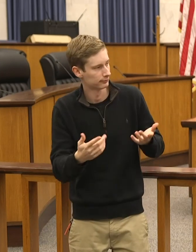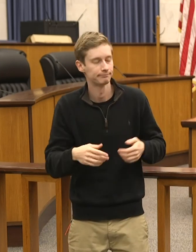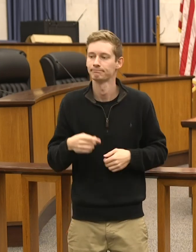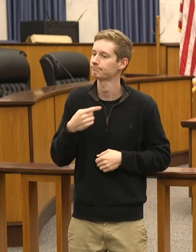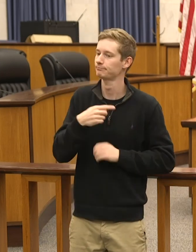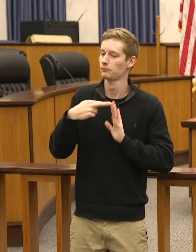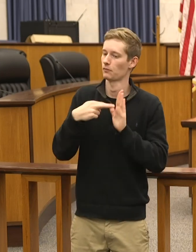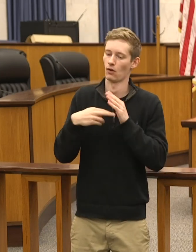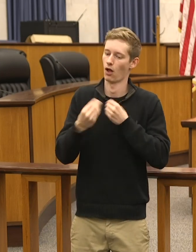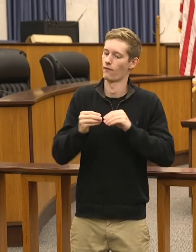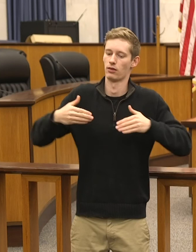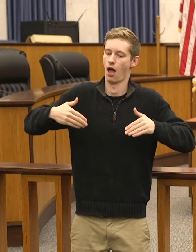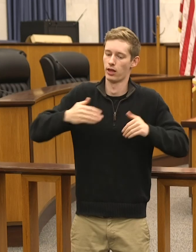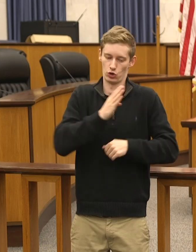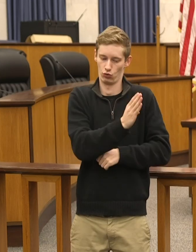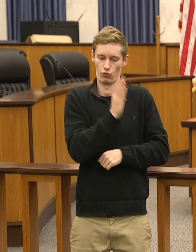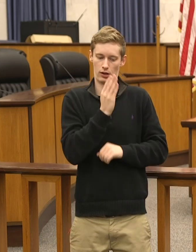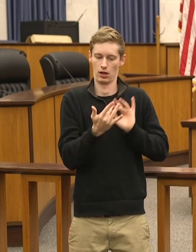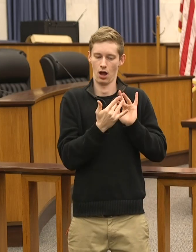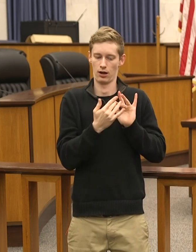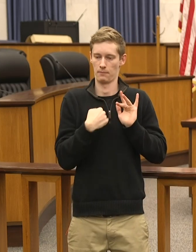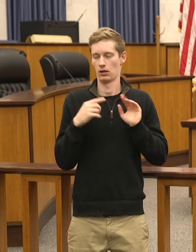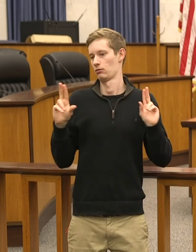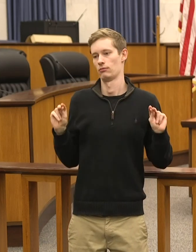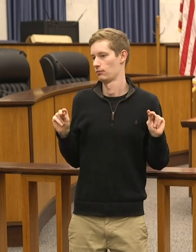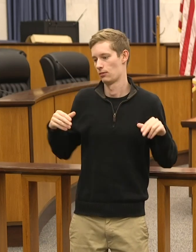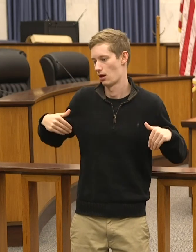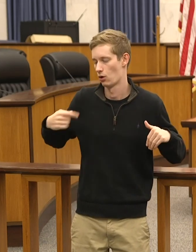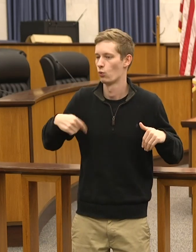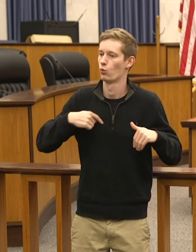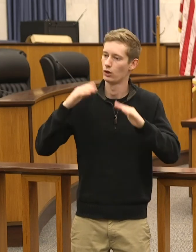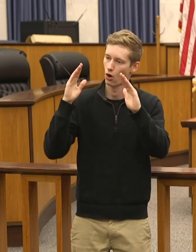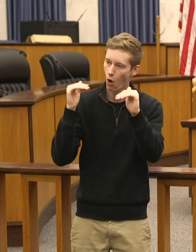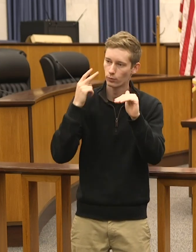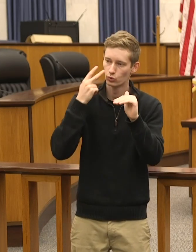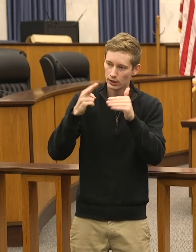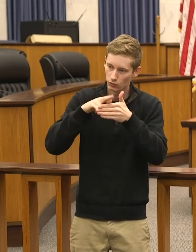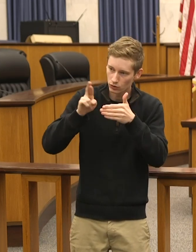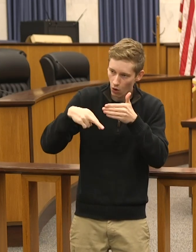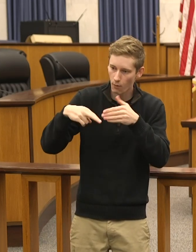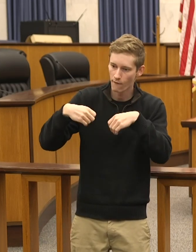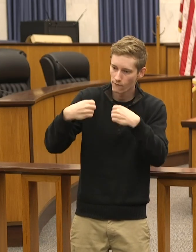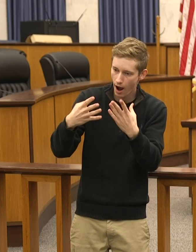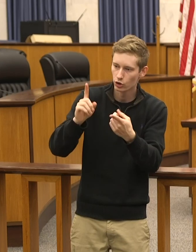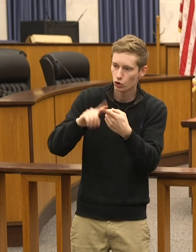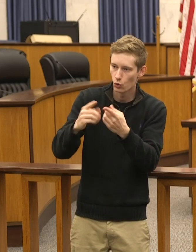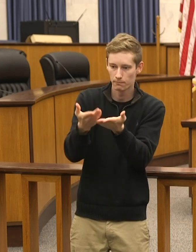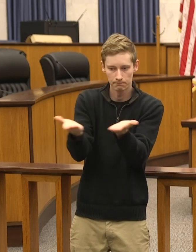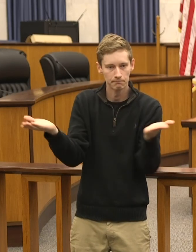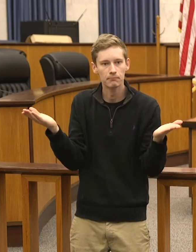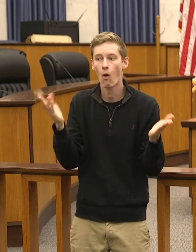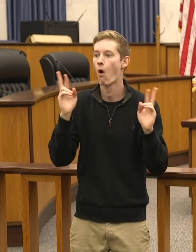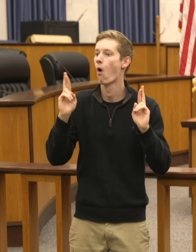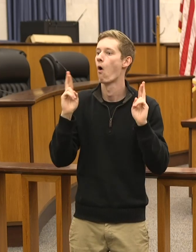not talked directly to me, but we hope to see those results provided to the public hopefully